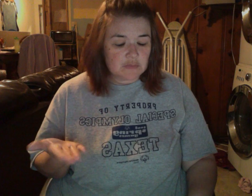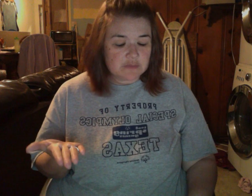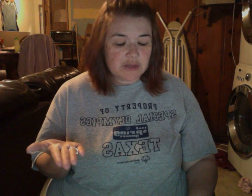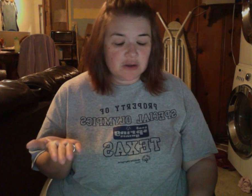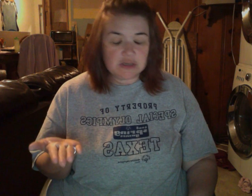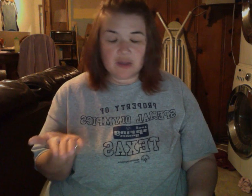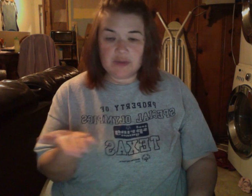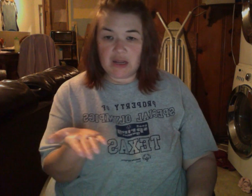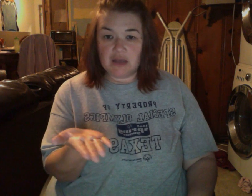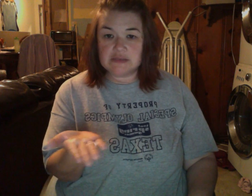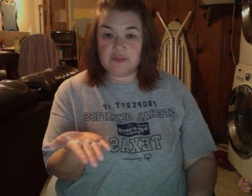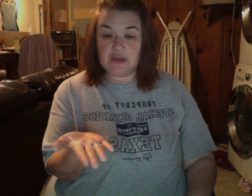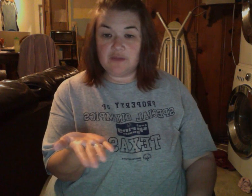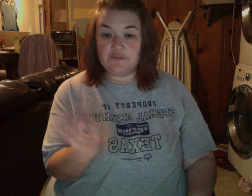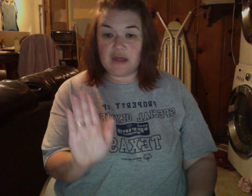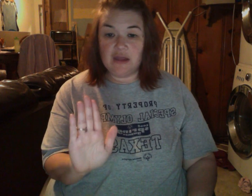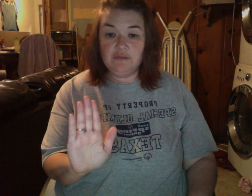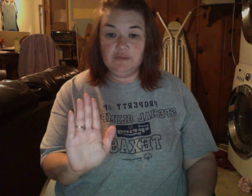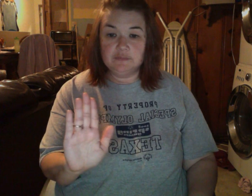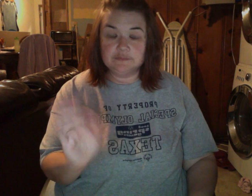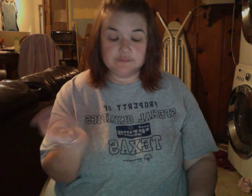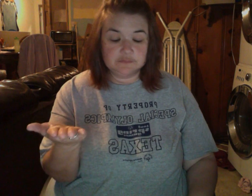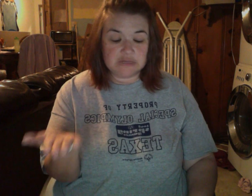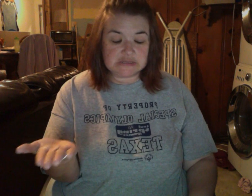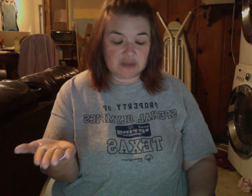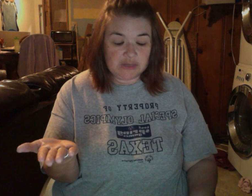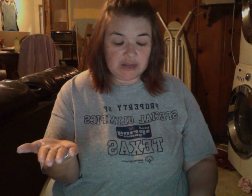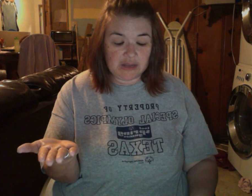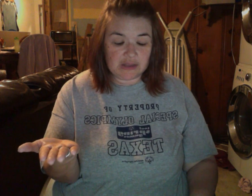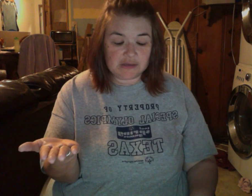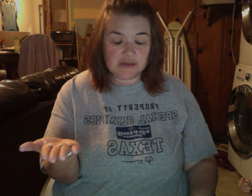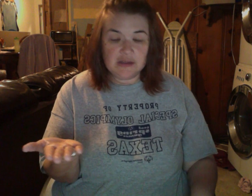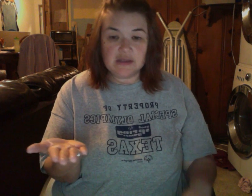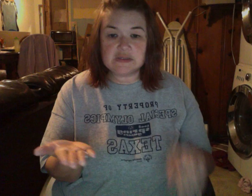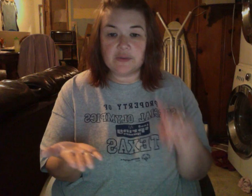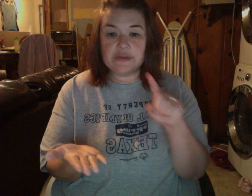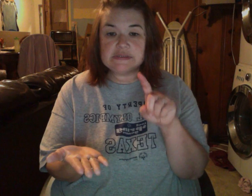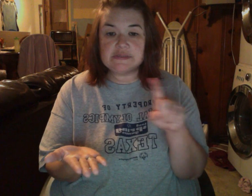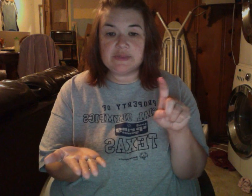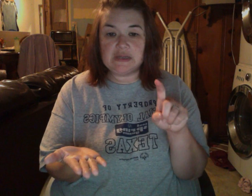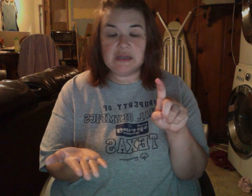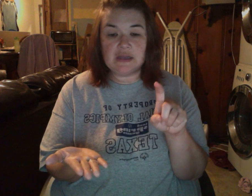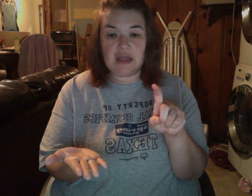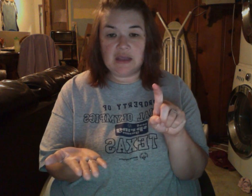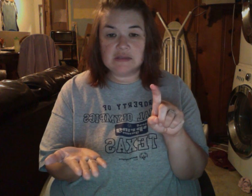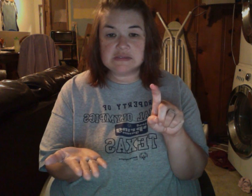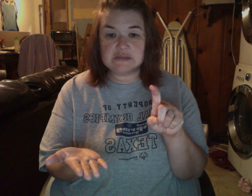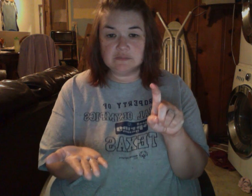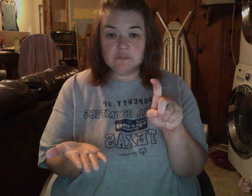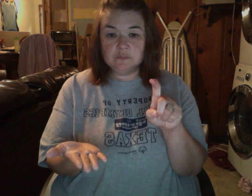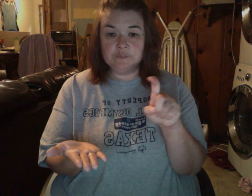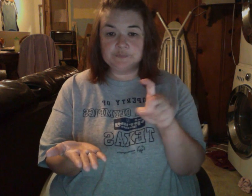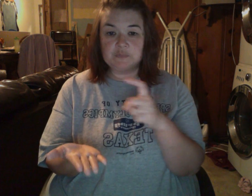My non-dominant hand is going to be a 5. My dominant hand is going to be an X.